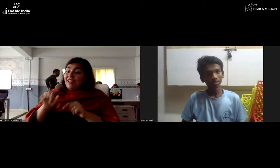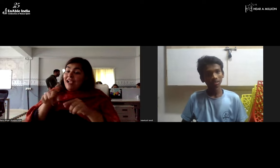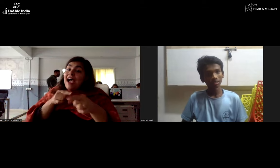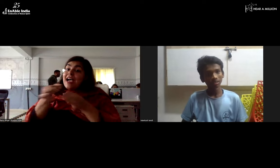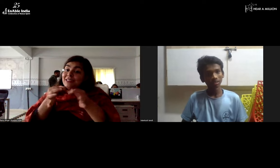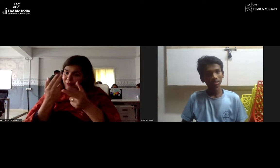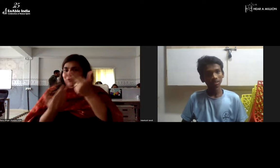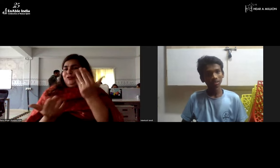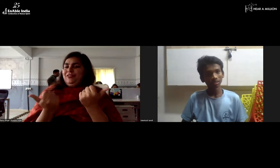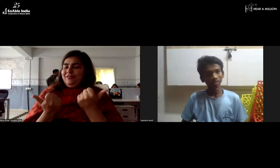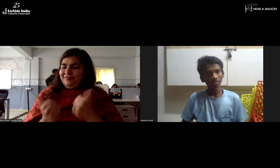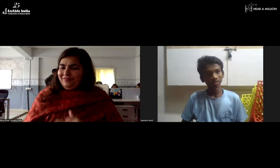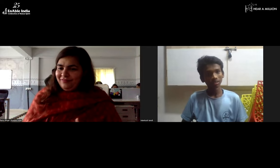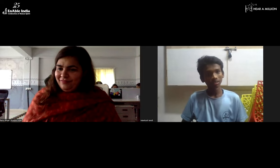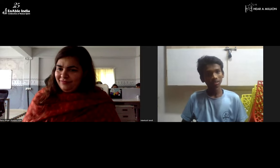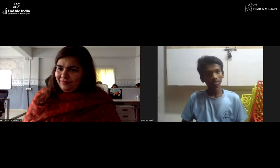I'll ask my first question.